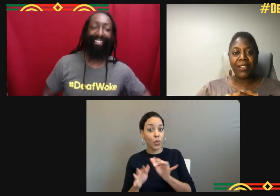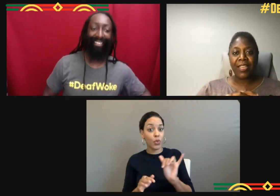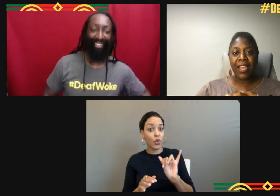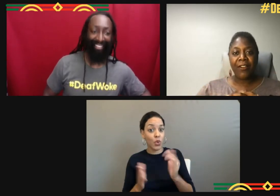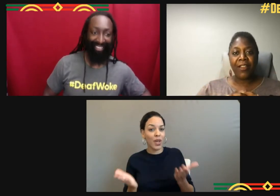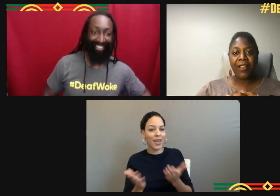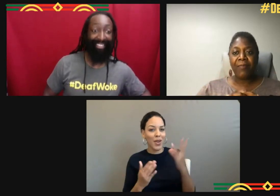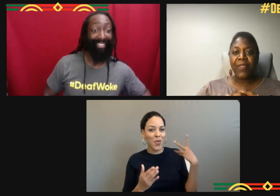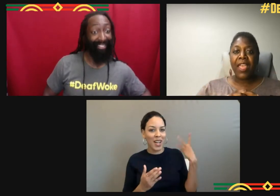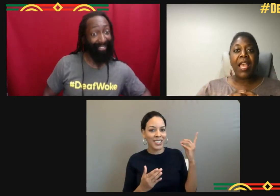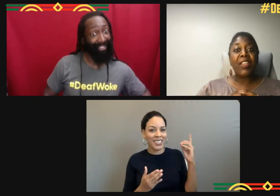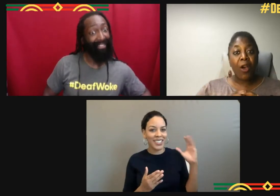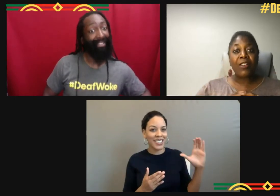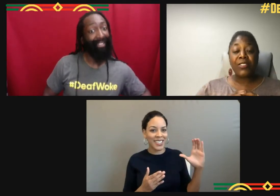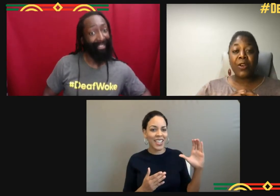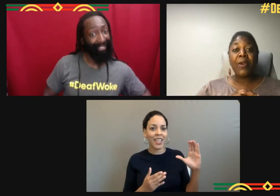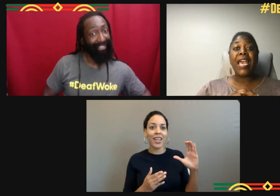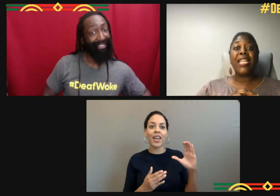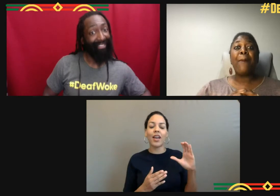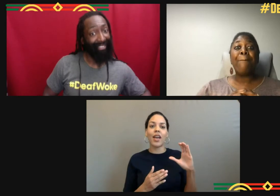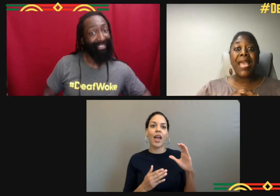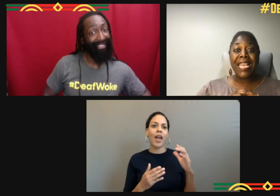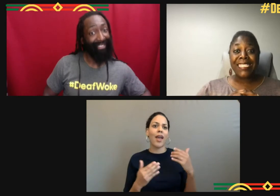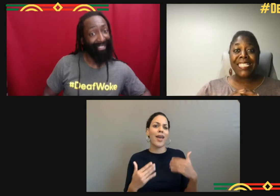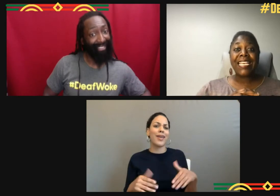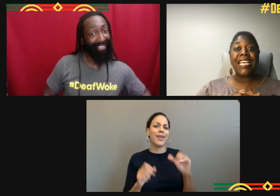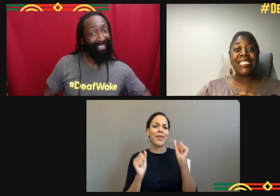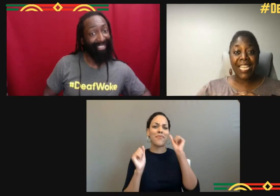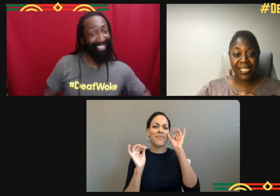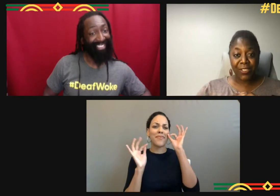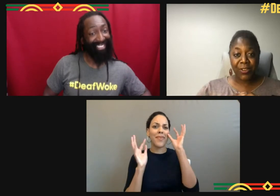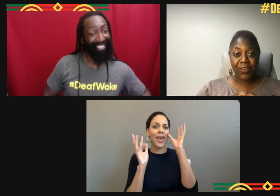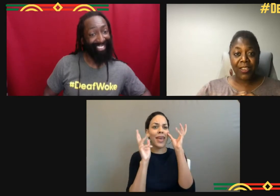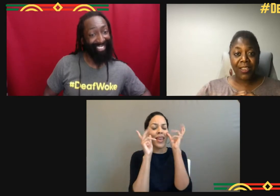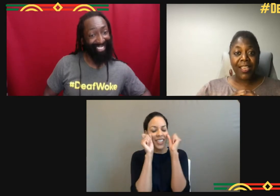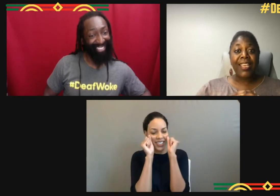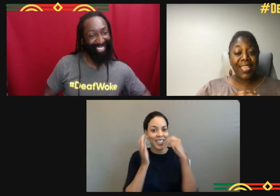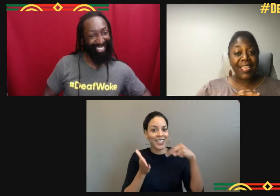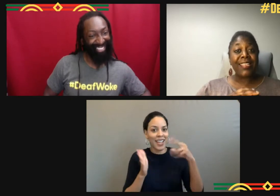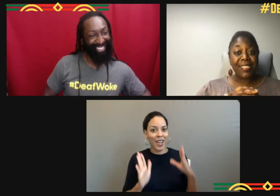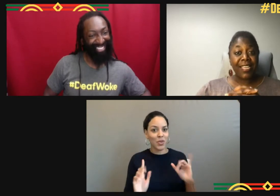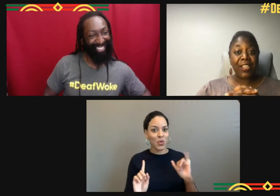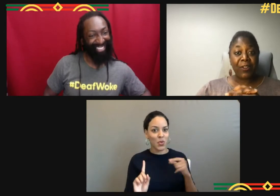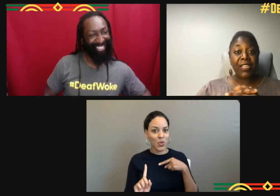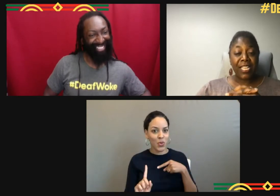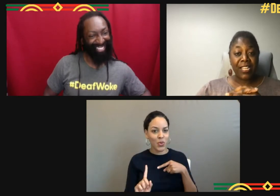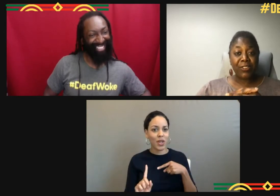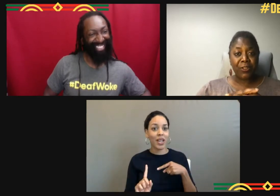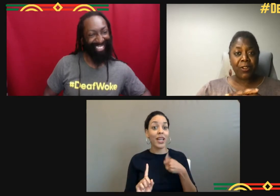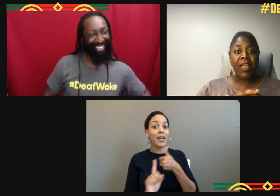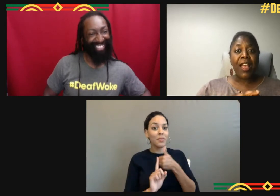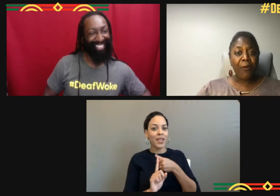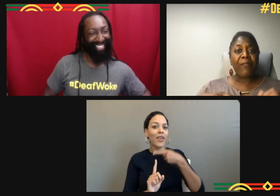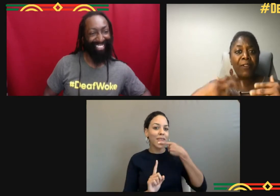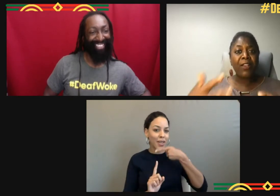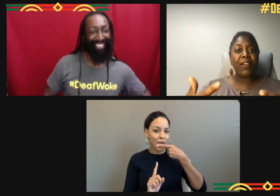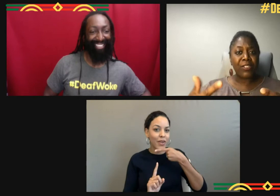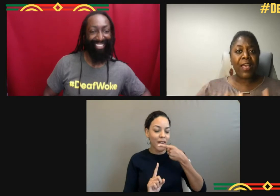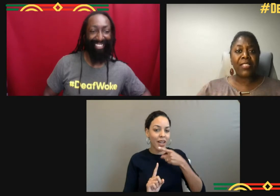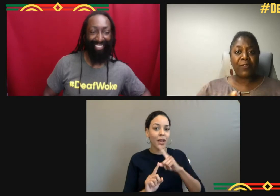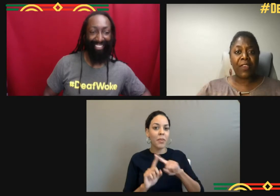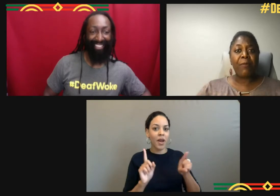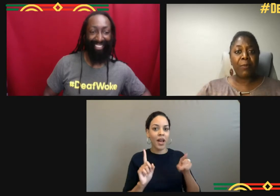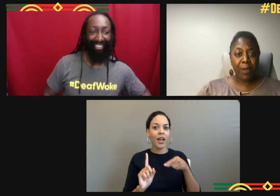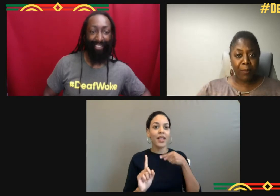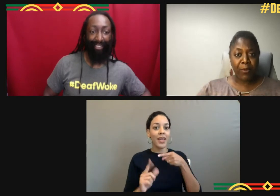here in the area, and also an amazing dancer. He is a hearing dancer. However, he